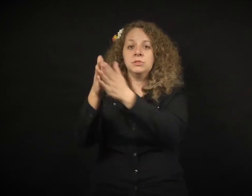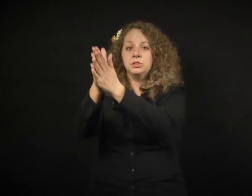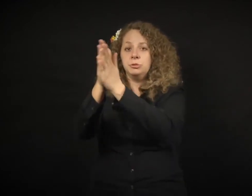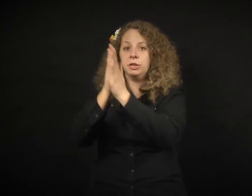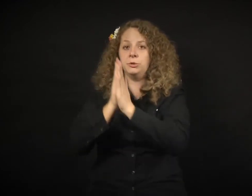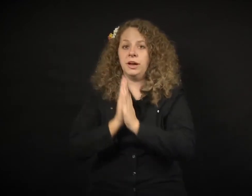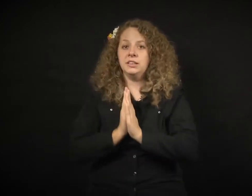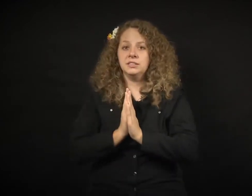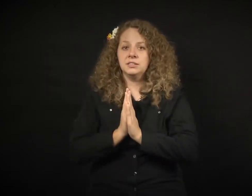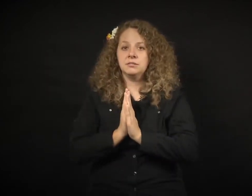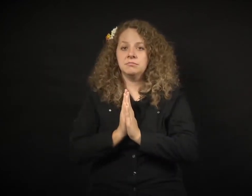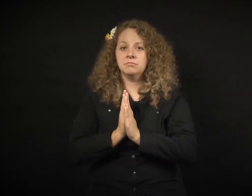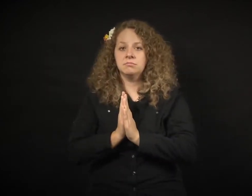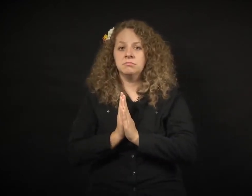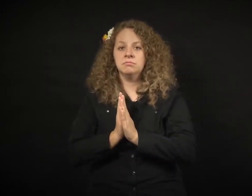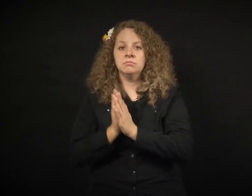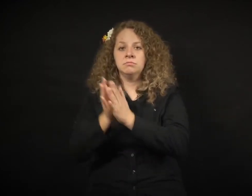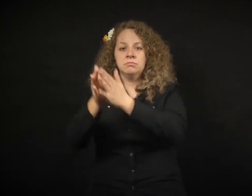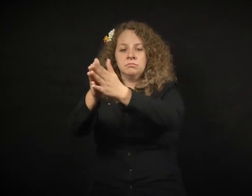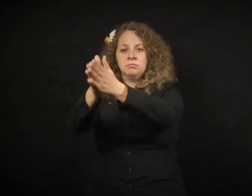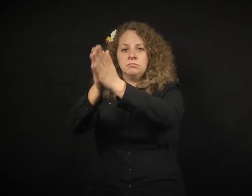To request.